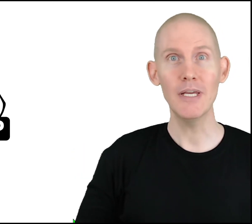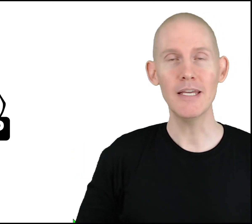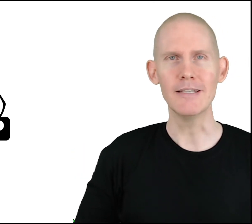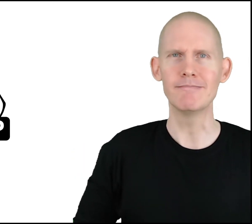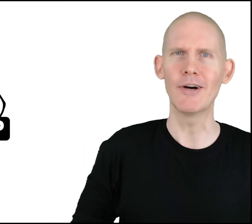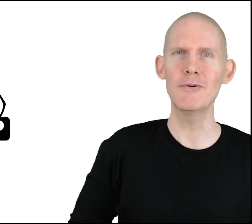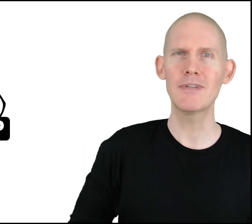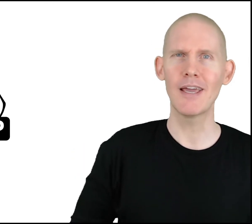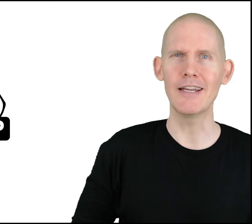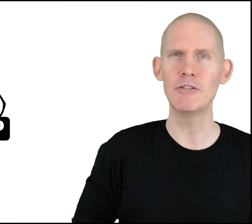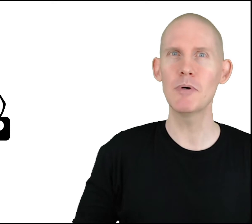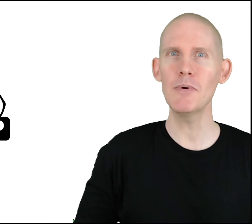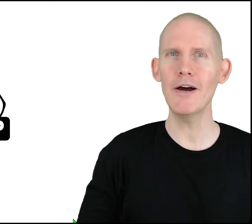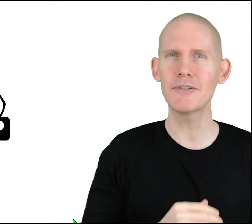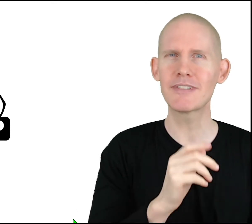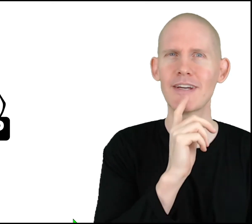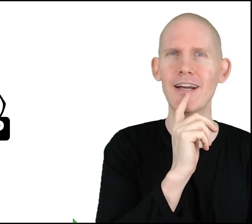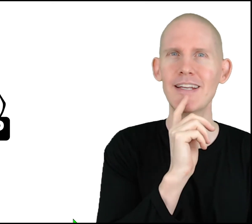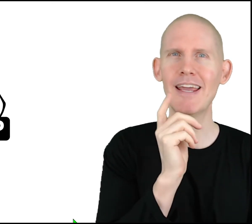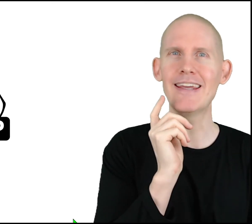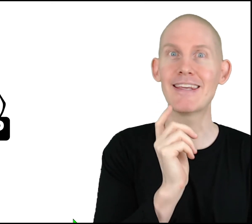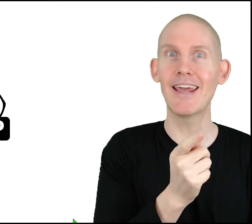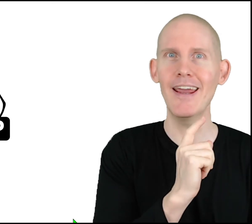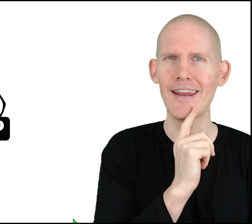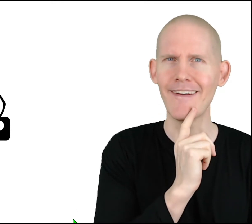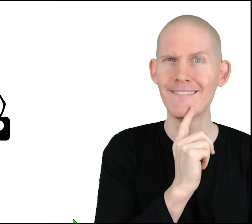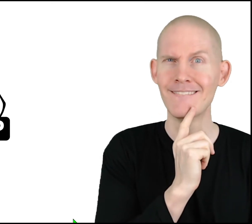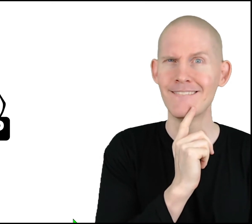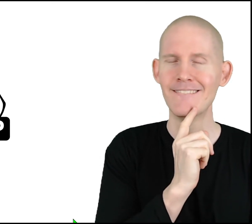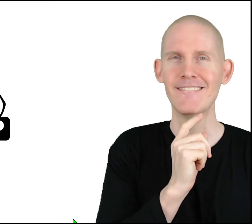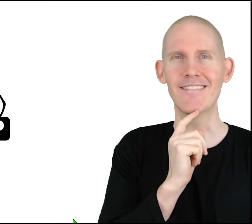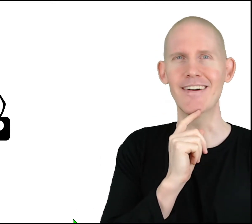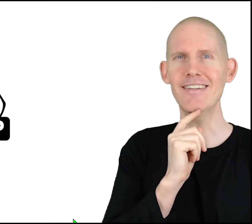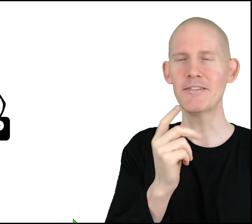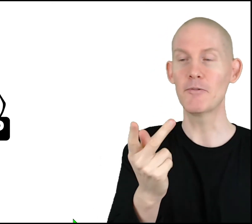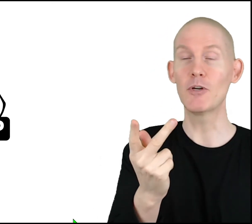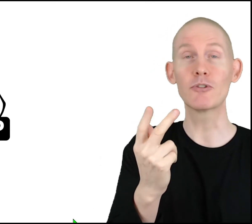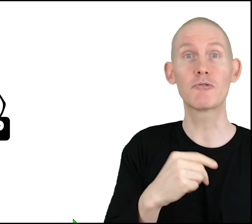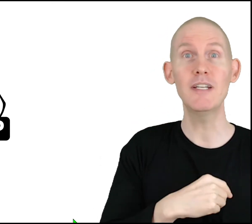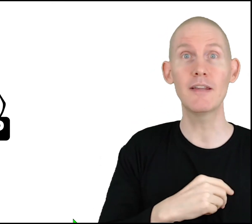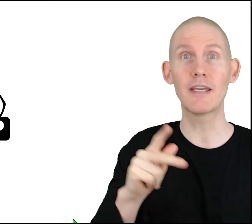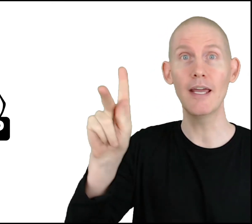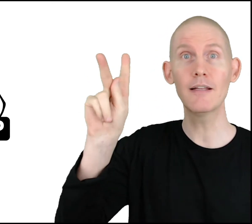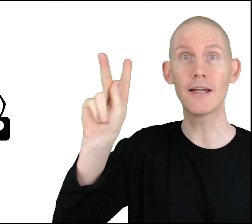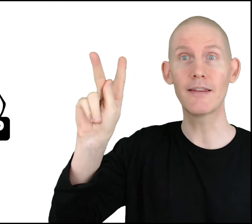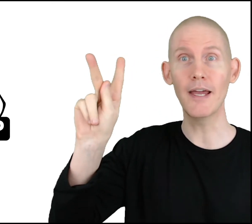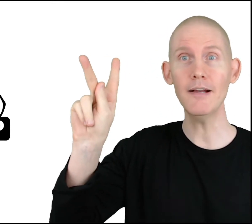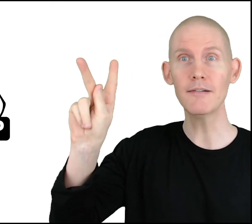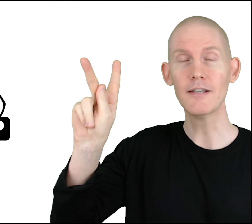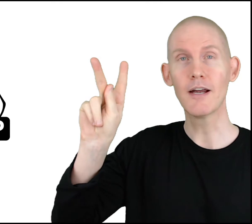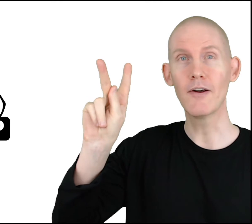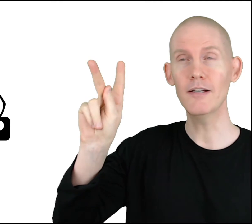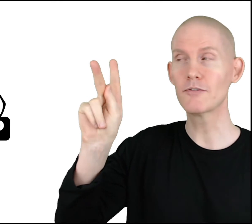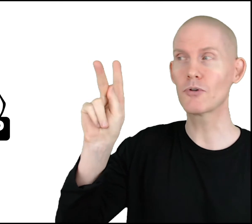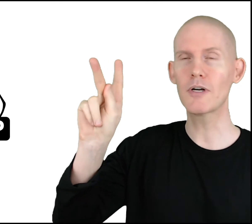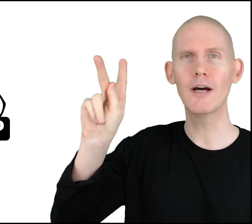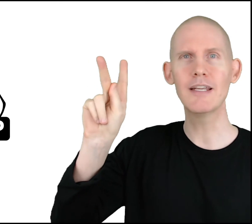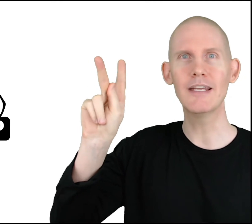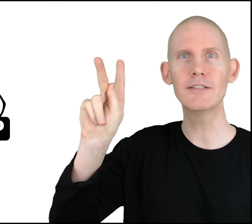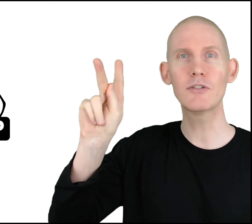P. Okay, do you remember how to sign a K? Well, if we go straight to the K like that, all right, shortcut is to